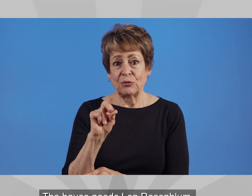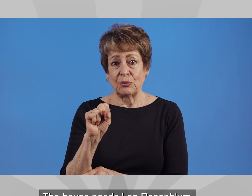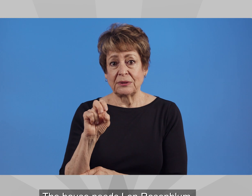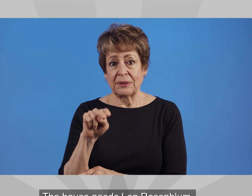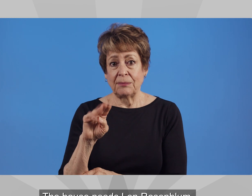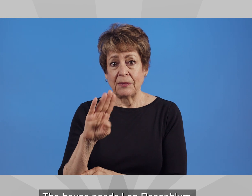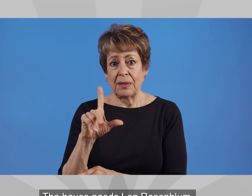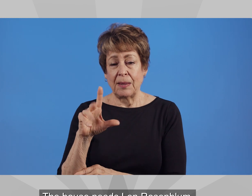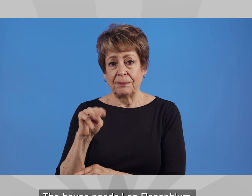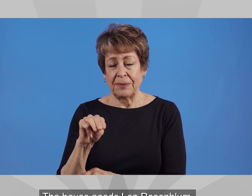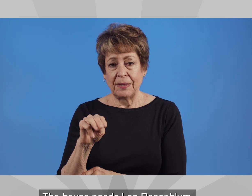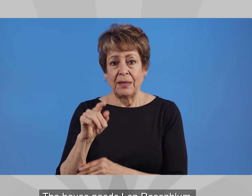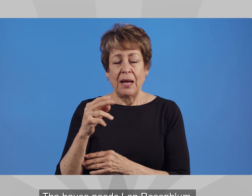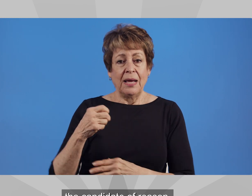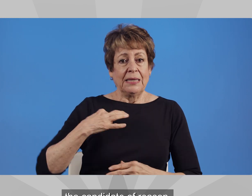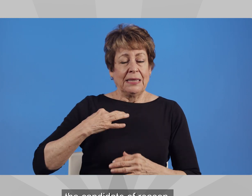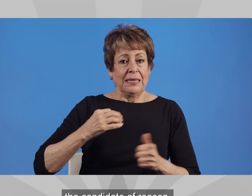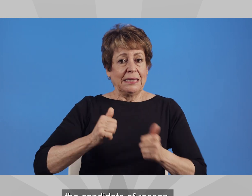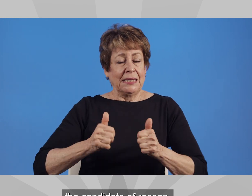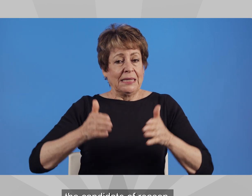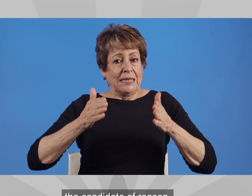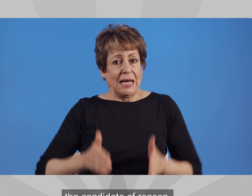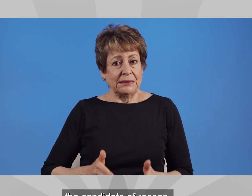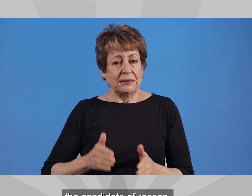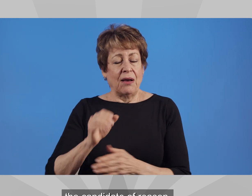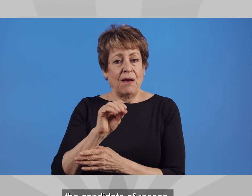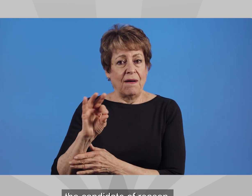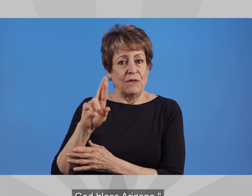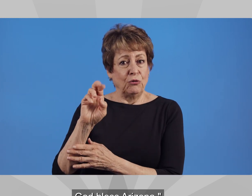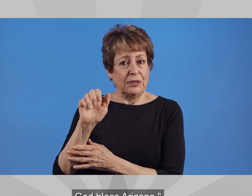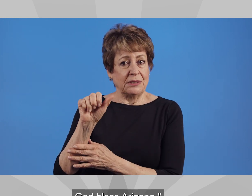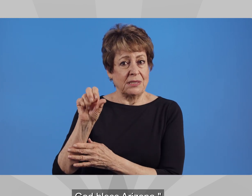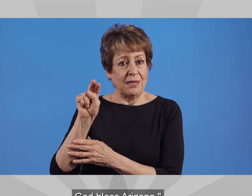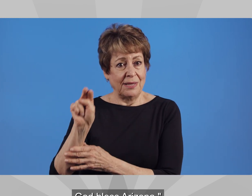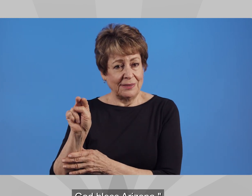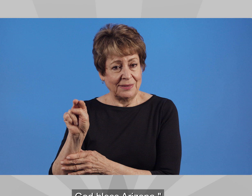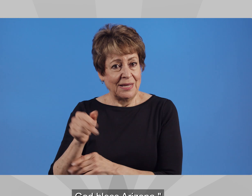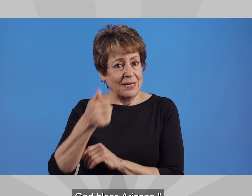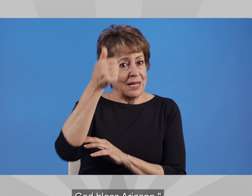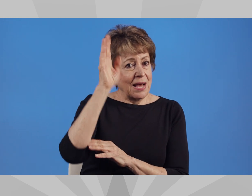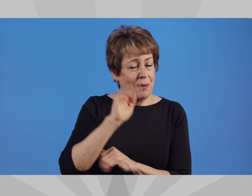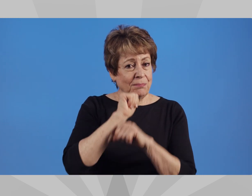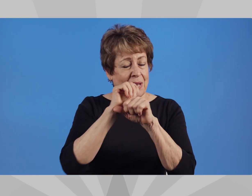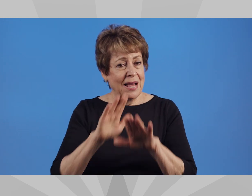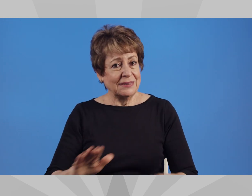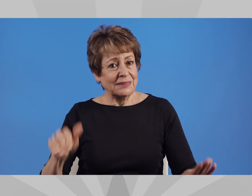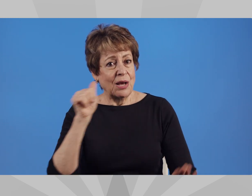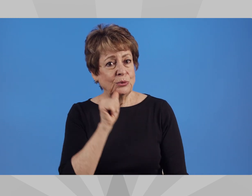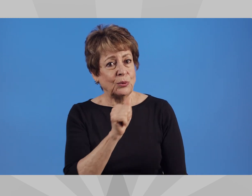The House needs Len Rosenblum, the candidate of reason. God bless Arizona.